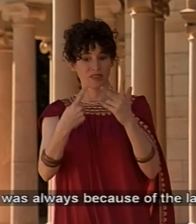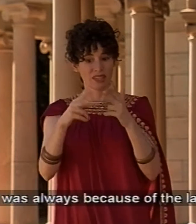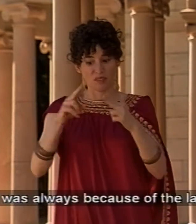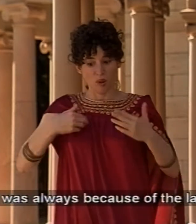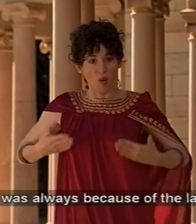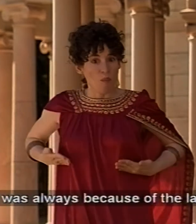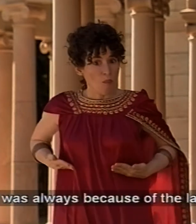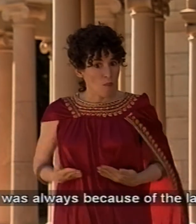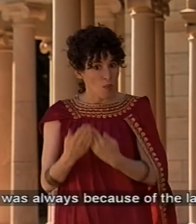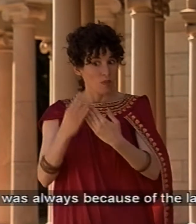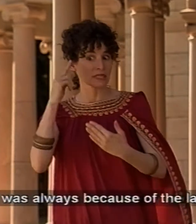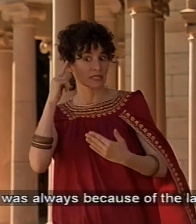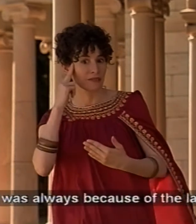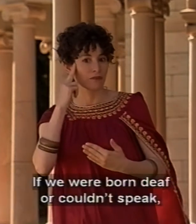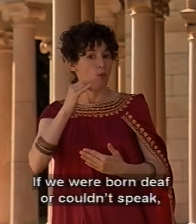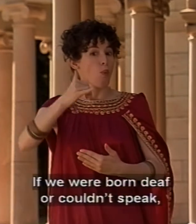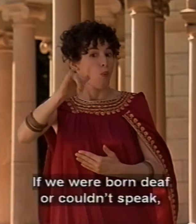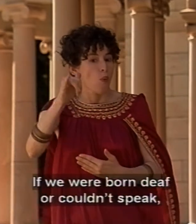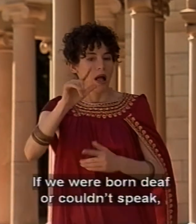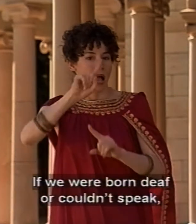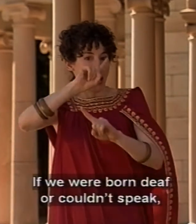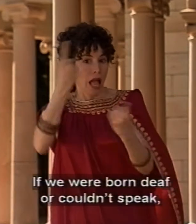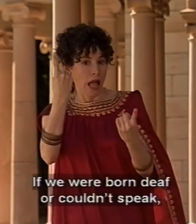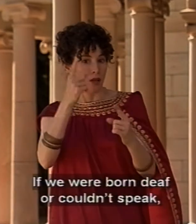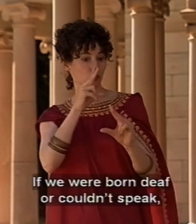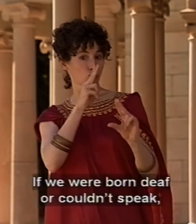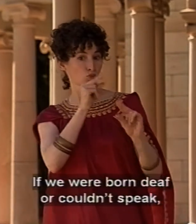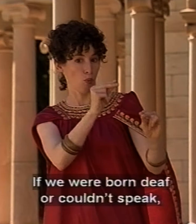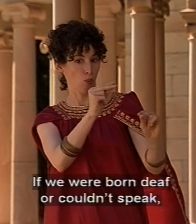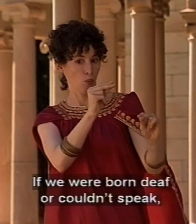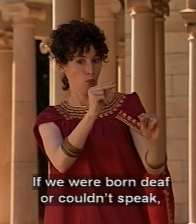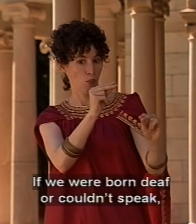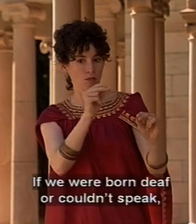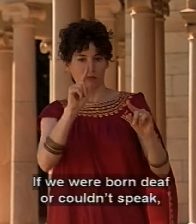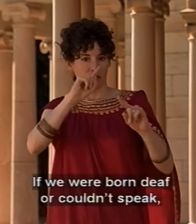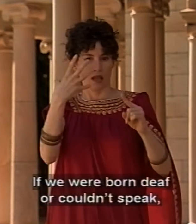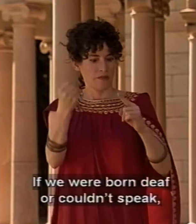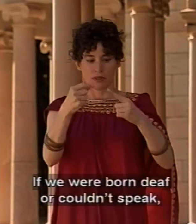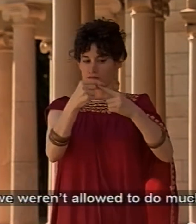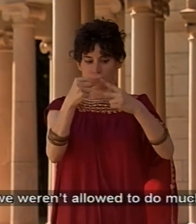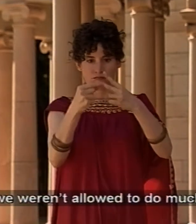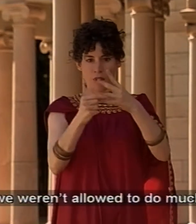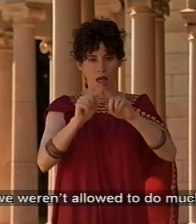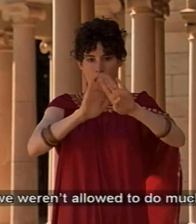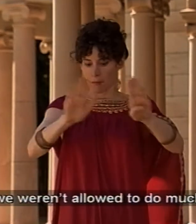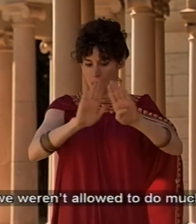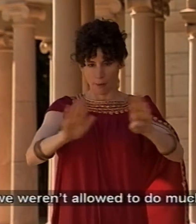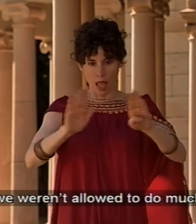the law. The law said if we were born deaf or couldn't speak, we weren't allowed to do a lot of